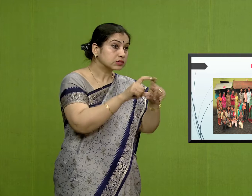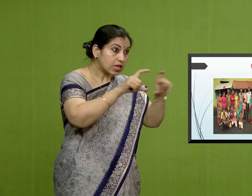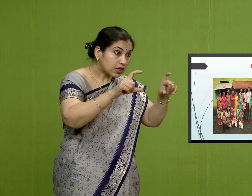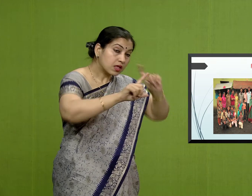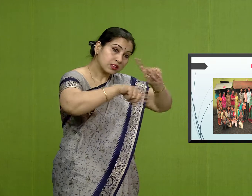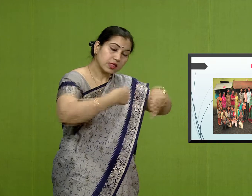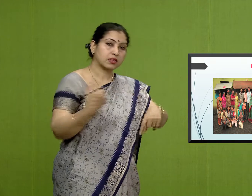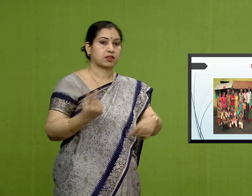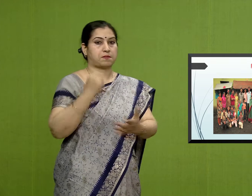avoid complications.